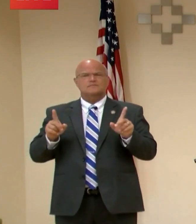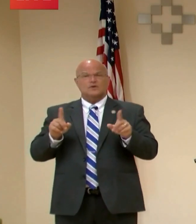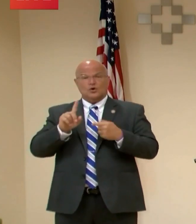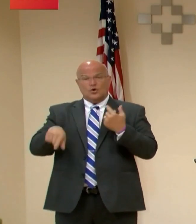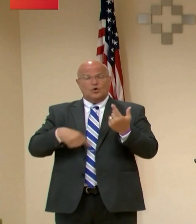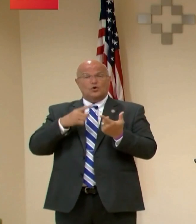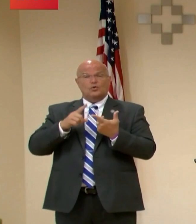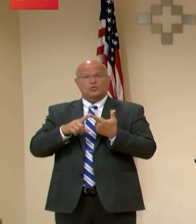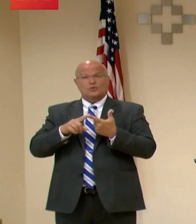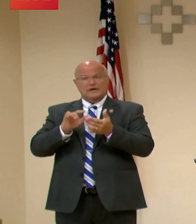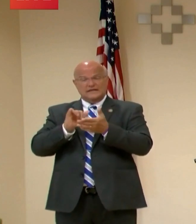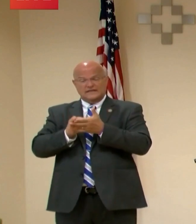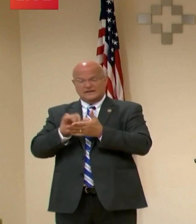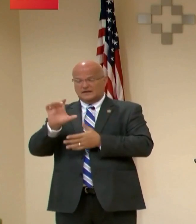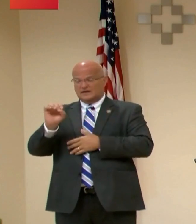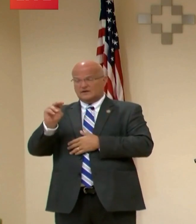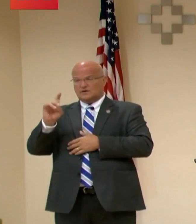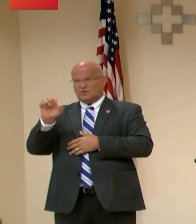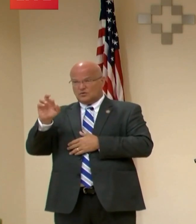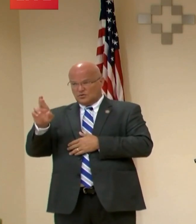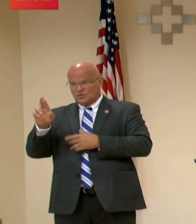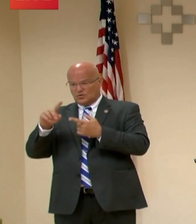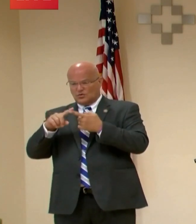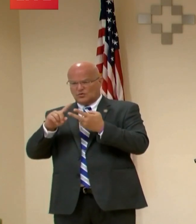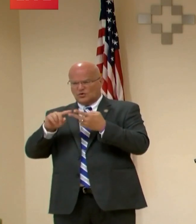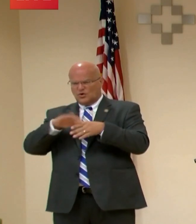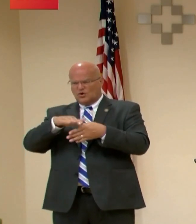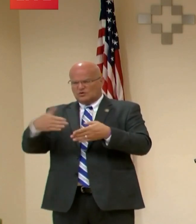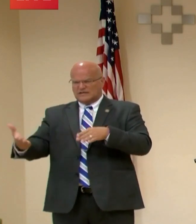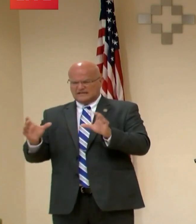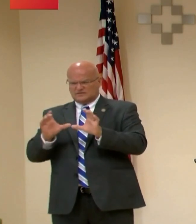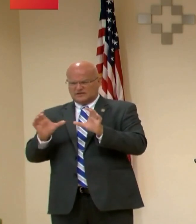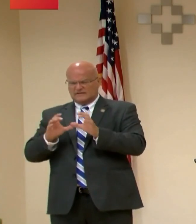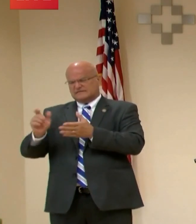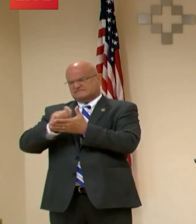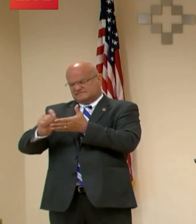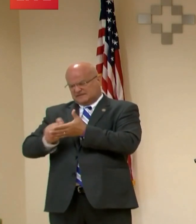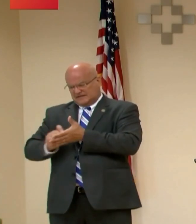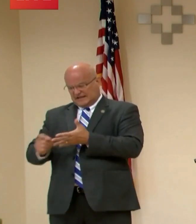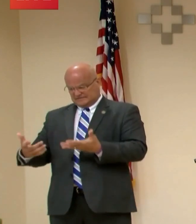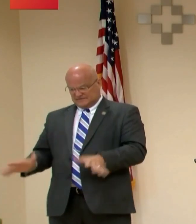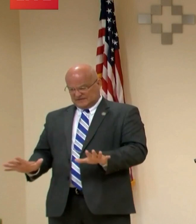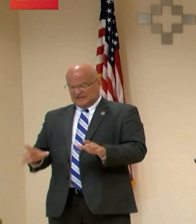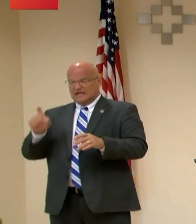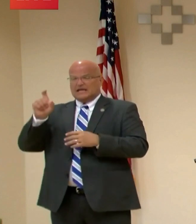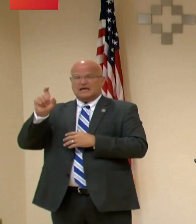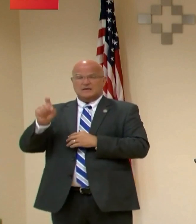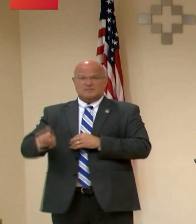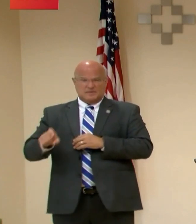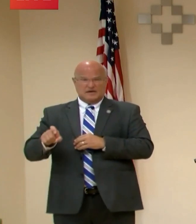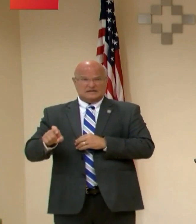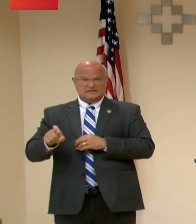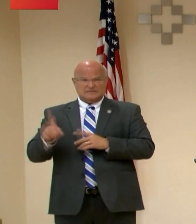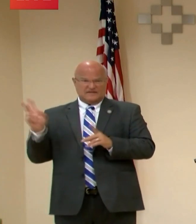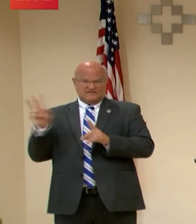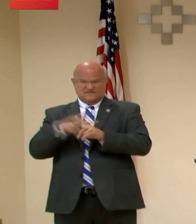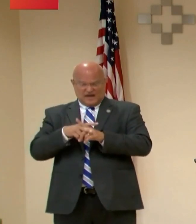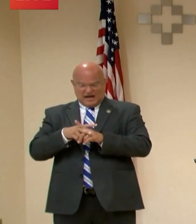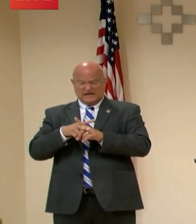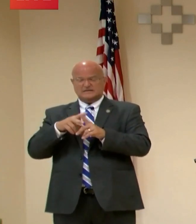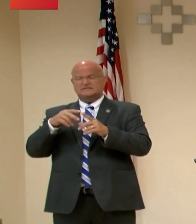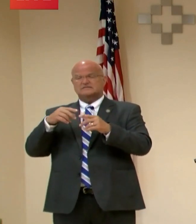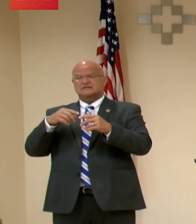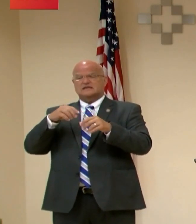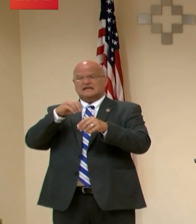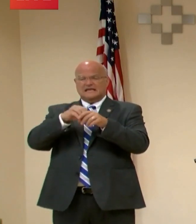you know, whenever the coroner or the death certificate is filled out, it has to be filed, it has to